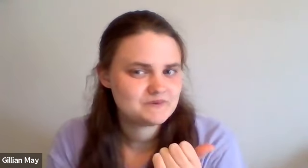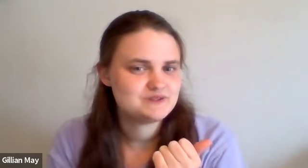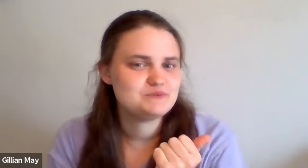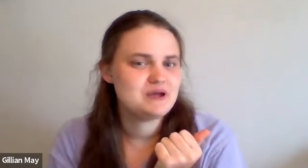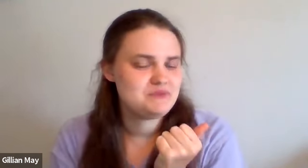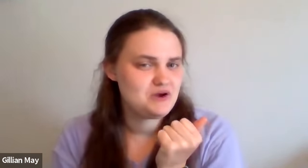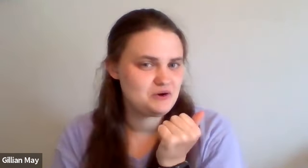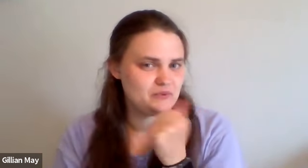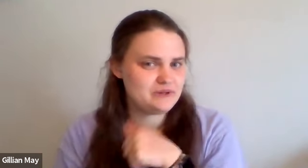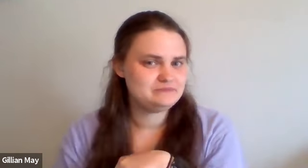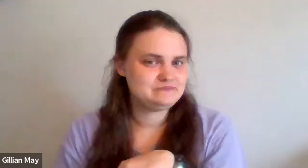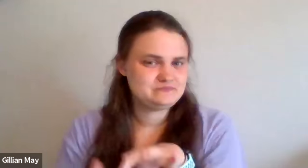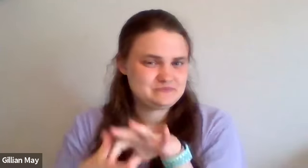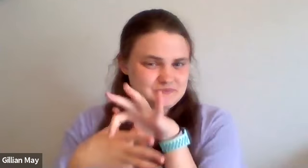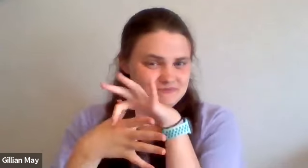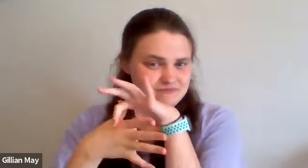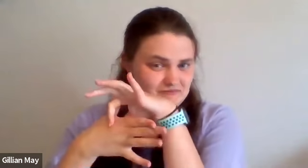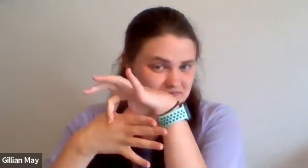This one might be a hard one.